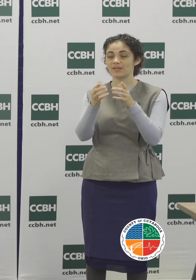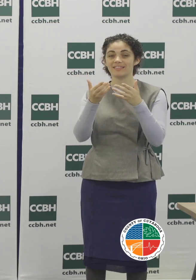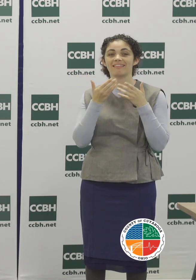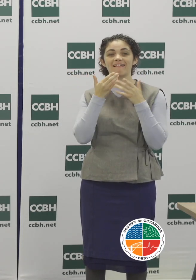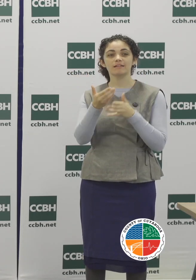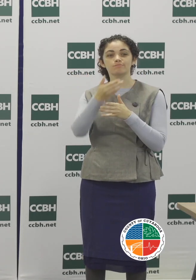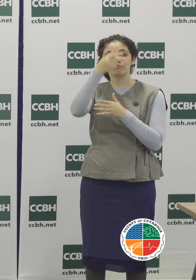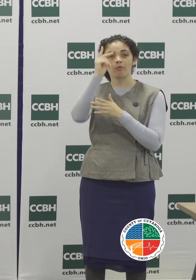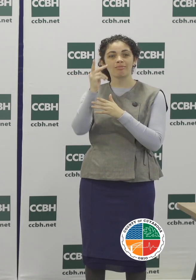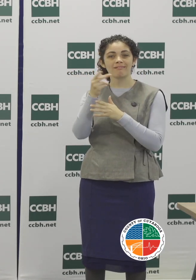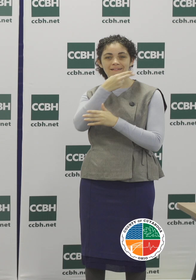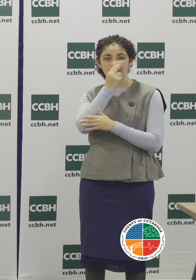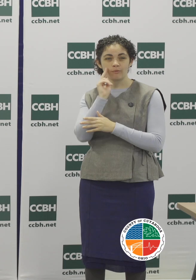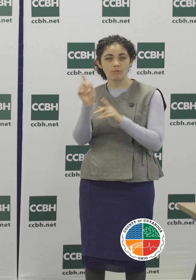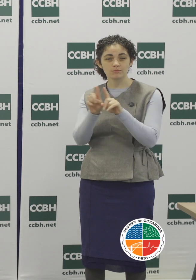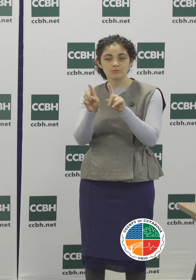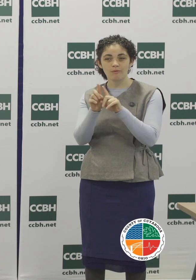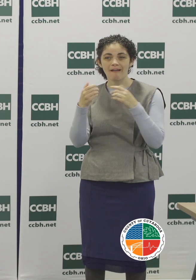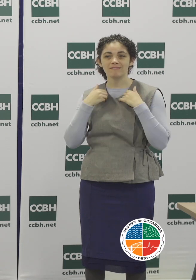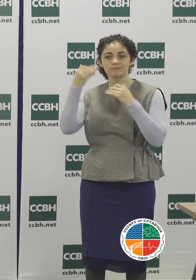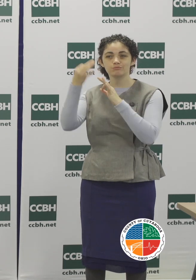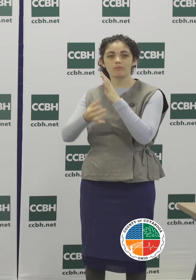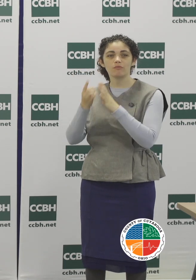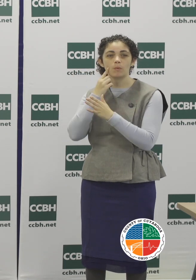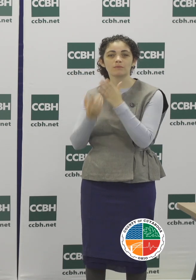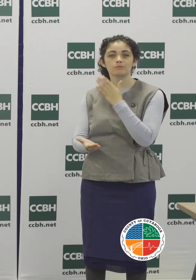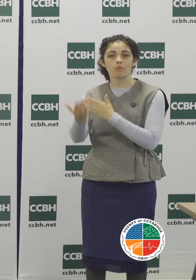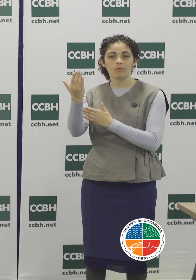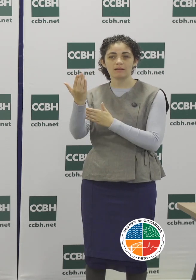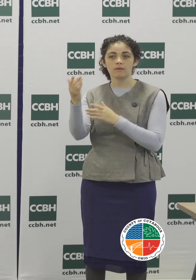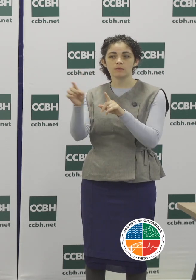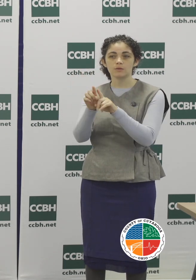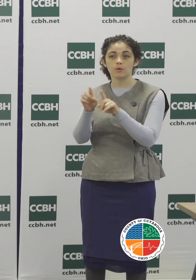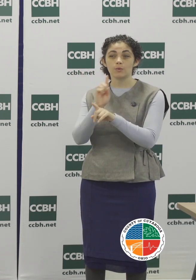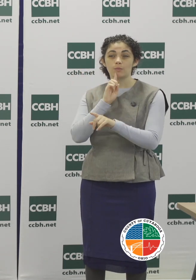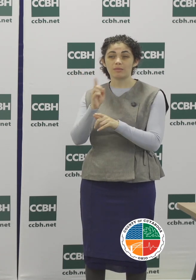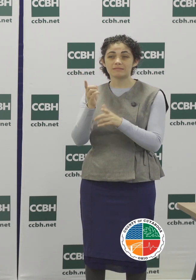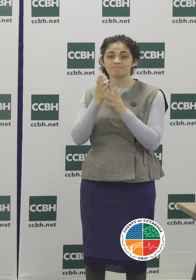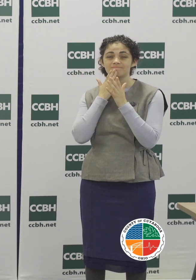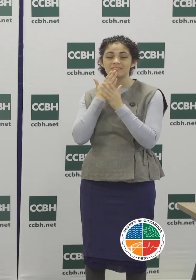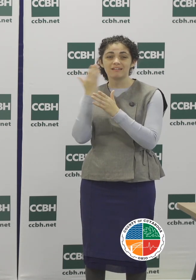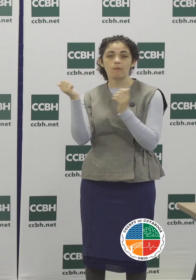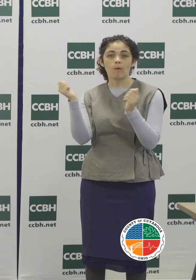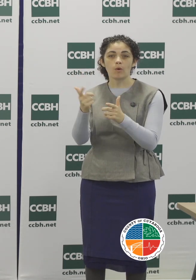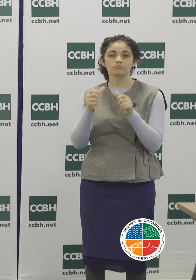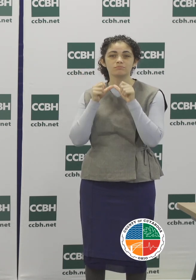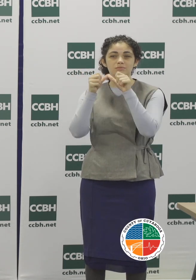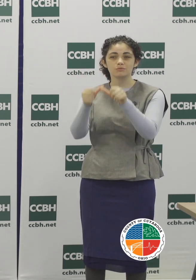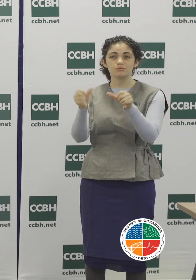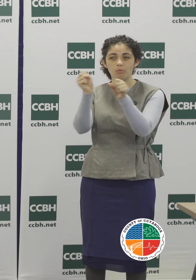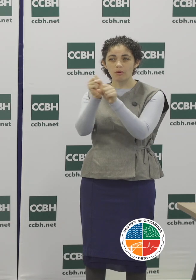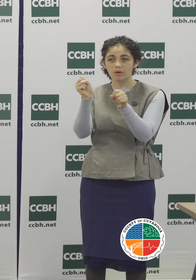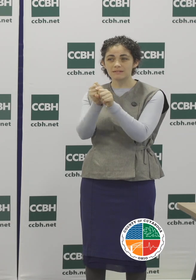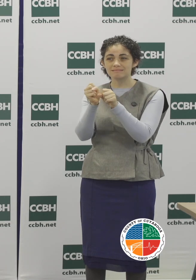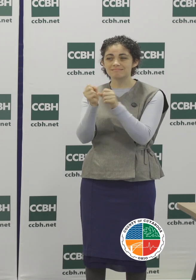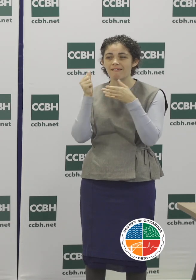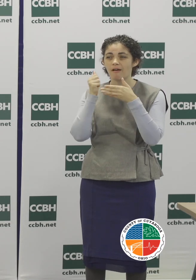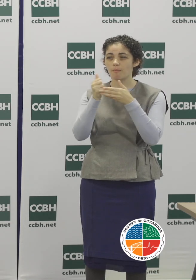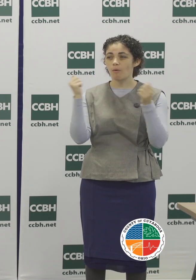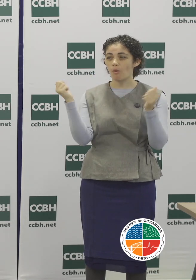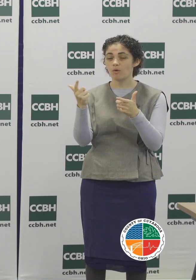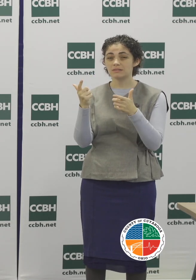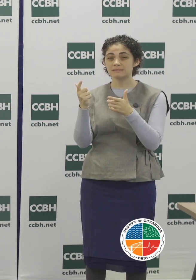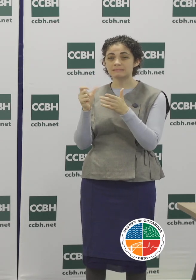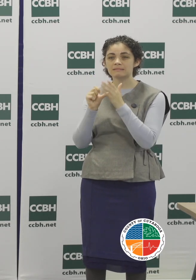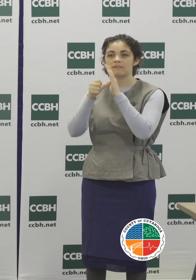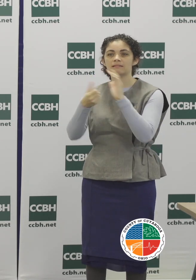Paul and Heather for providing interpretation services. We really appreciate all that you continue to do to cover the impact